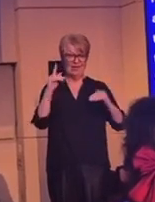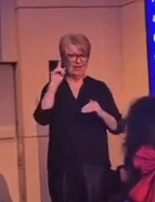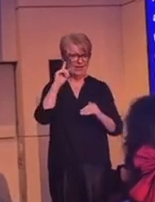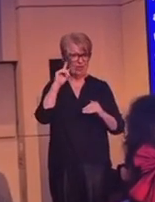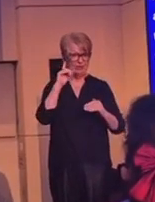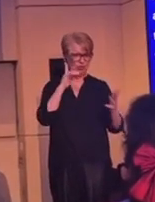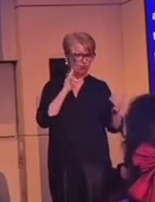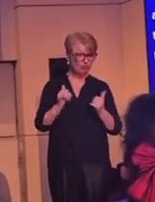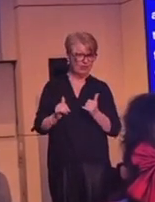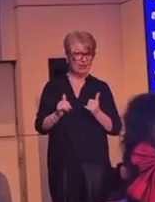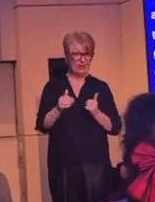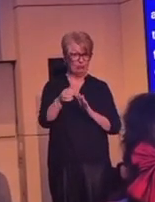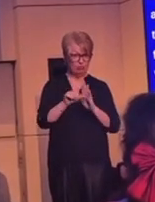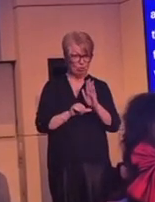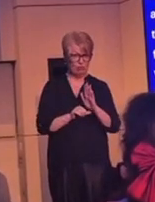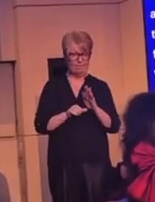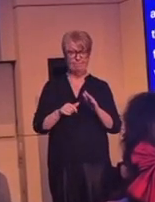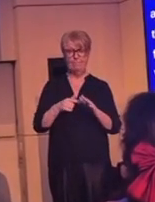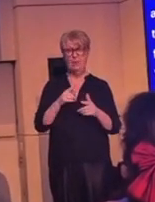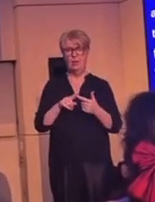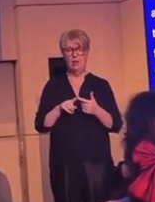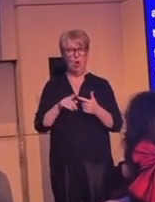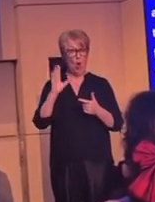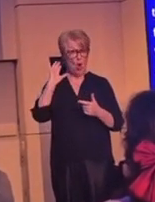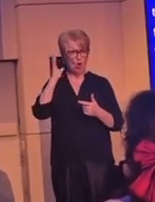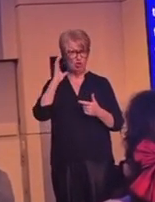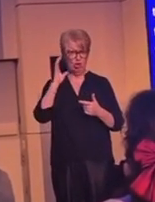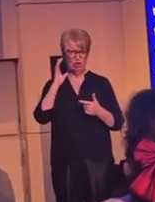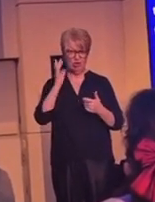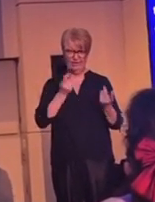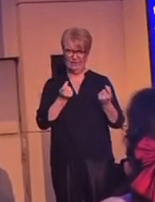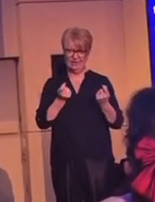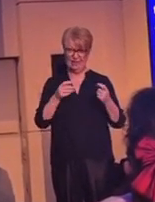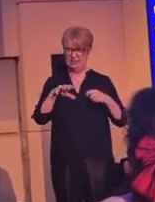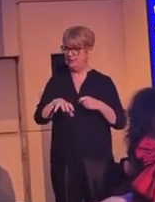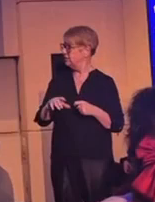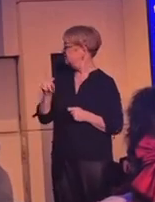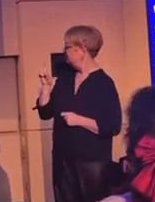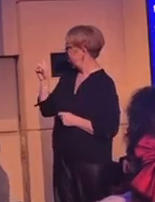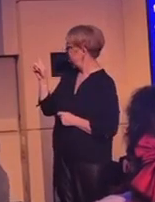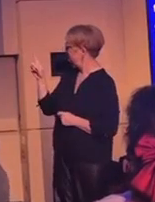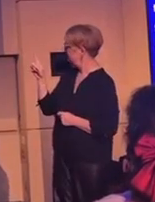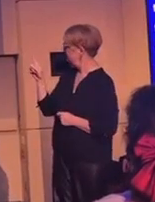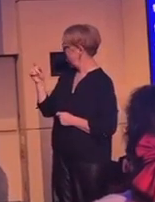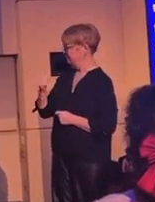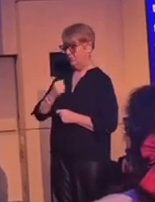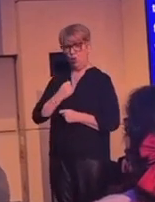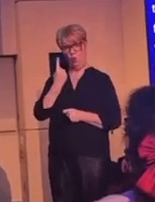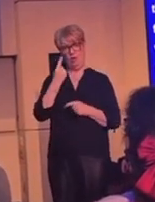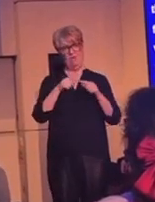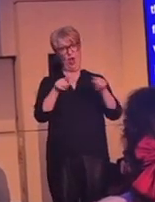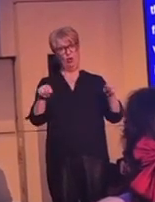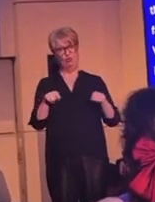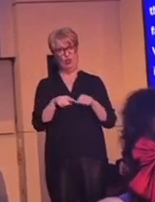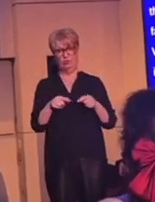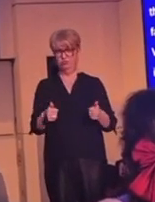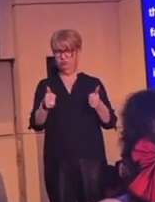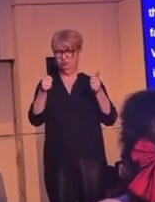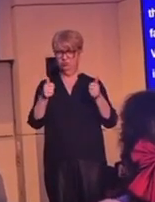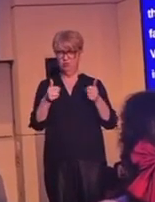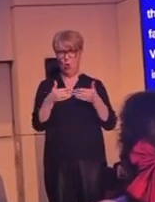have world-class audiology facilities, of which this is a picture of one of our rooms, which was opened